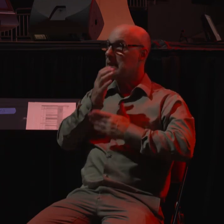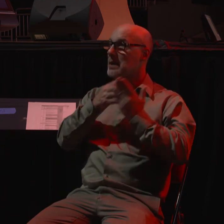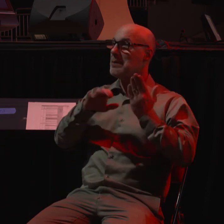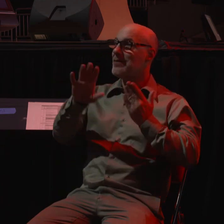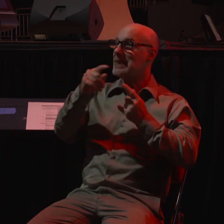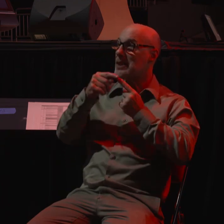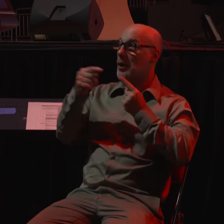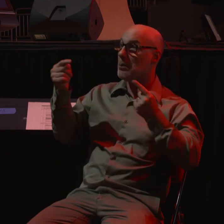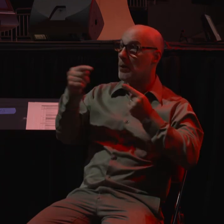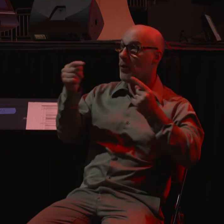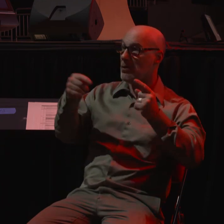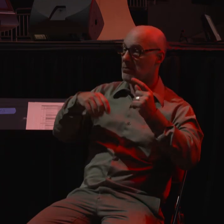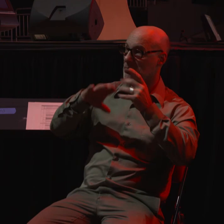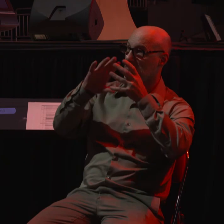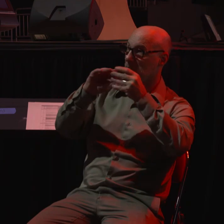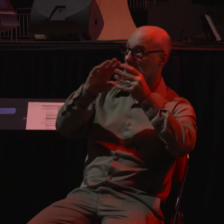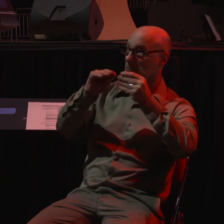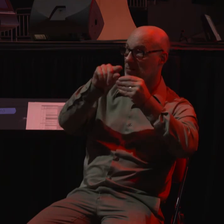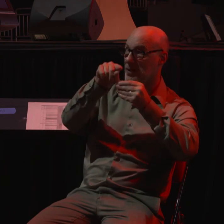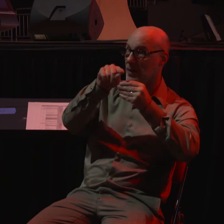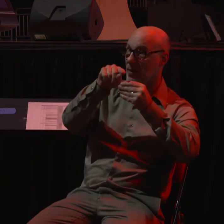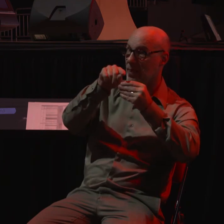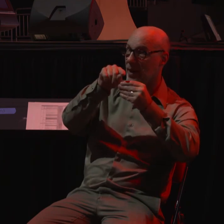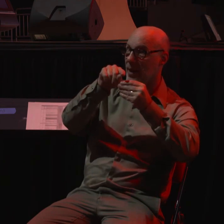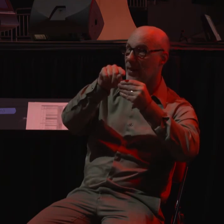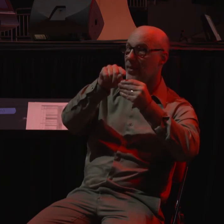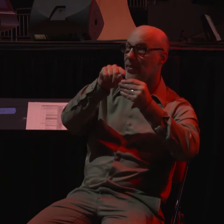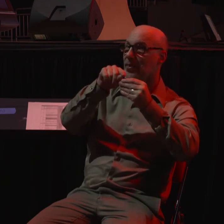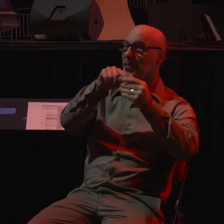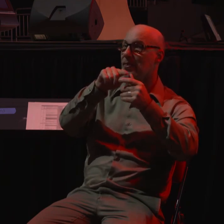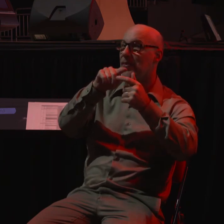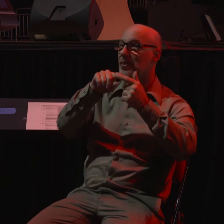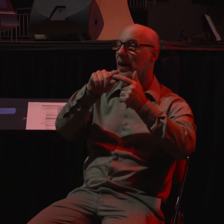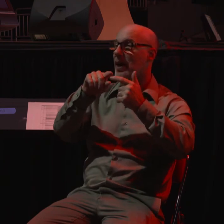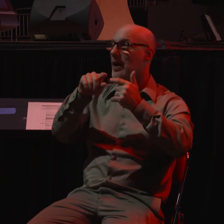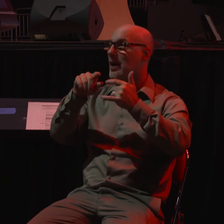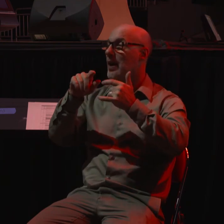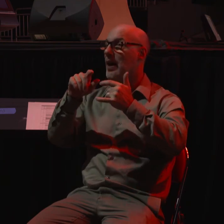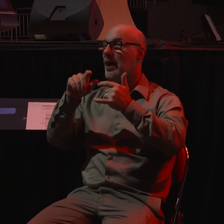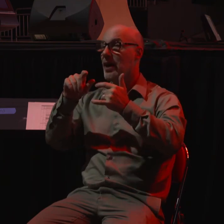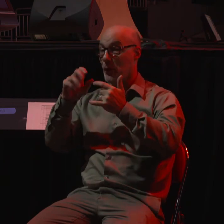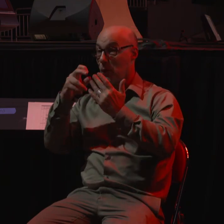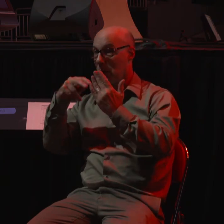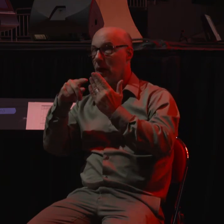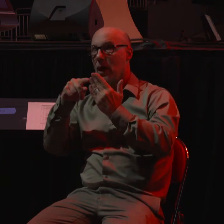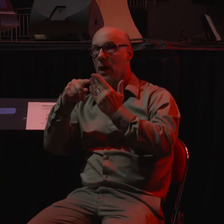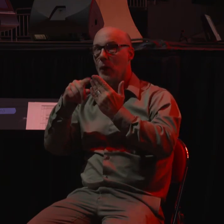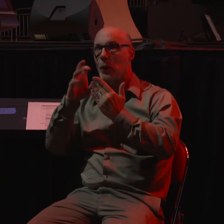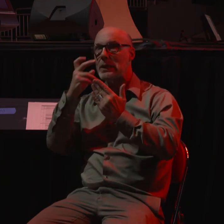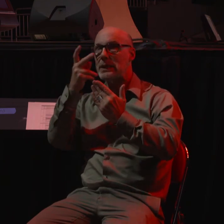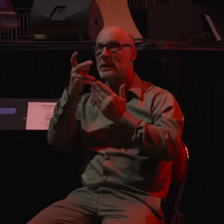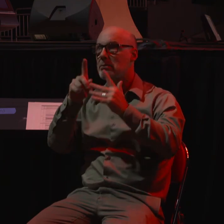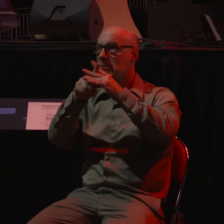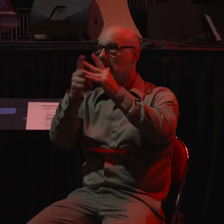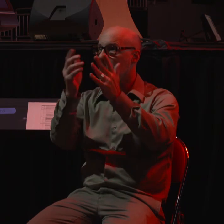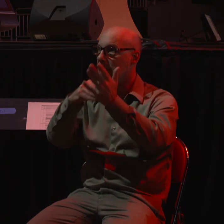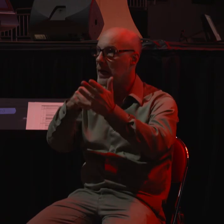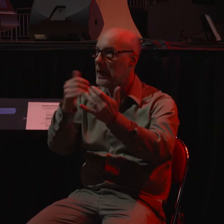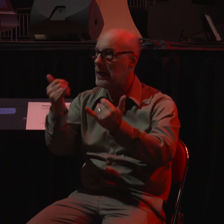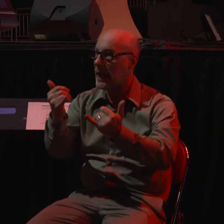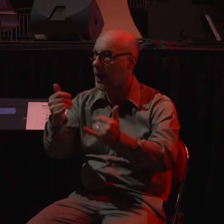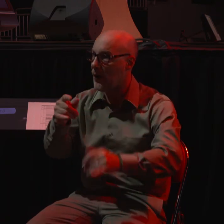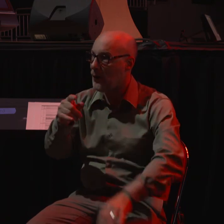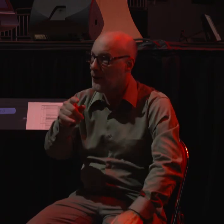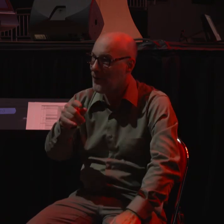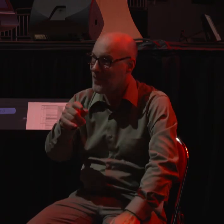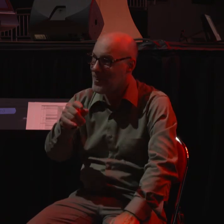rhetoric is cyclical through American political discourse. And maybe in a conference